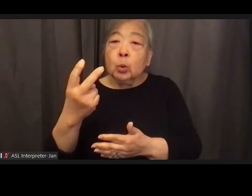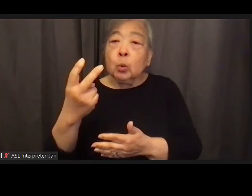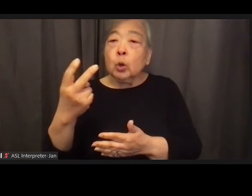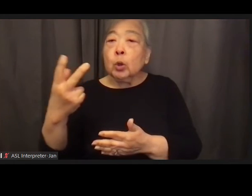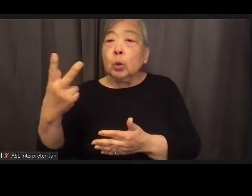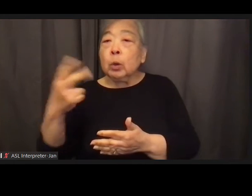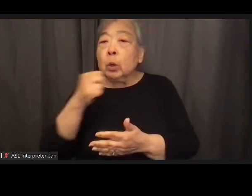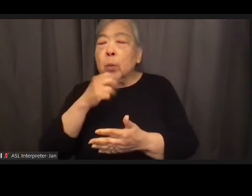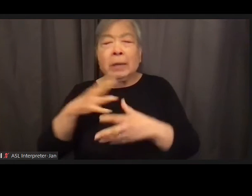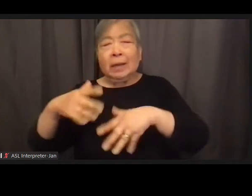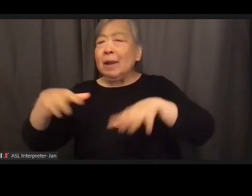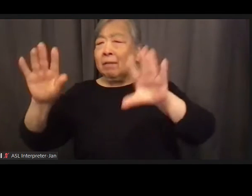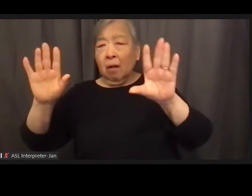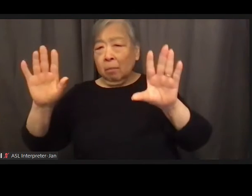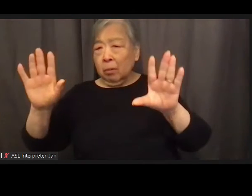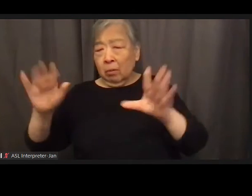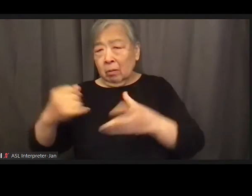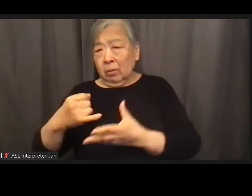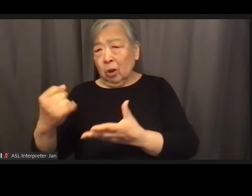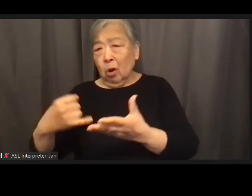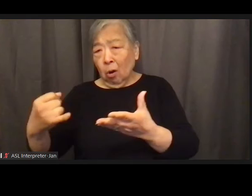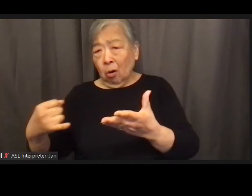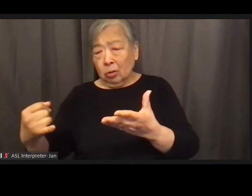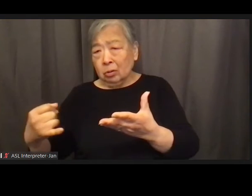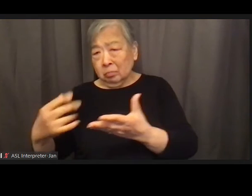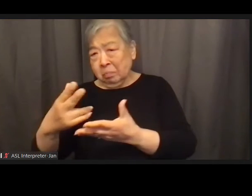of painting, and they're the good ones.